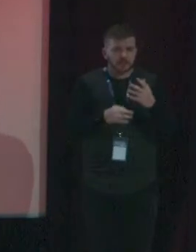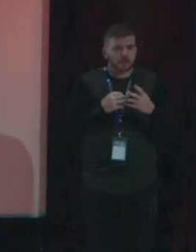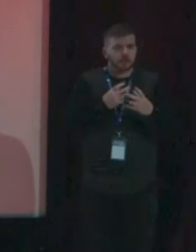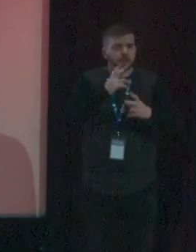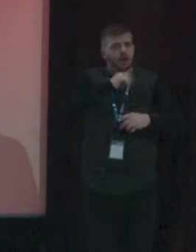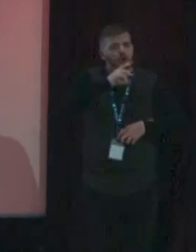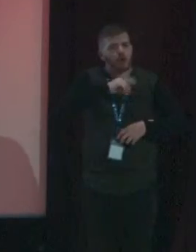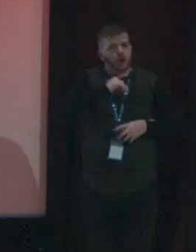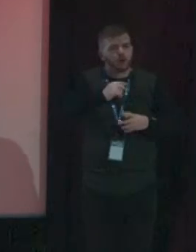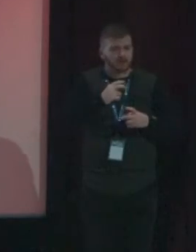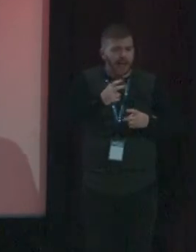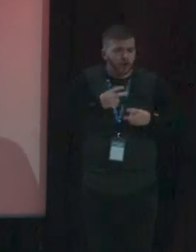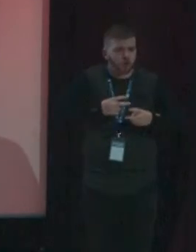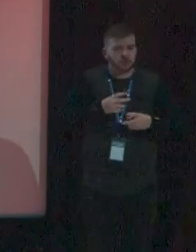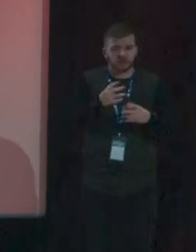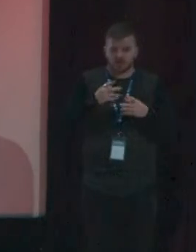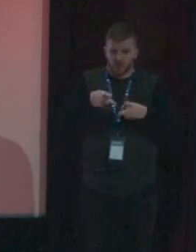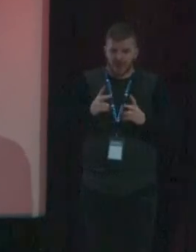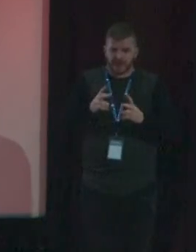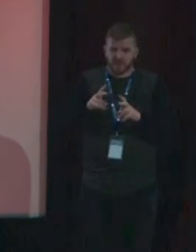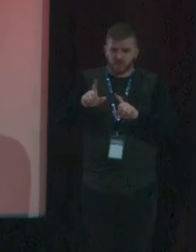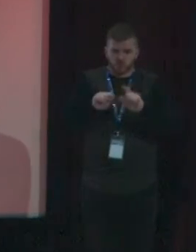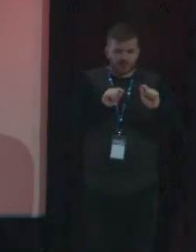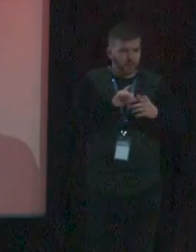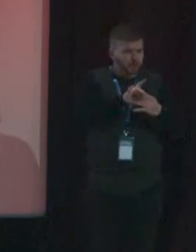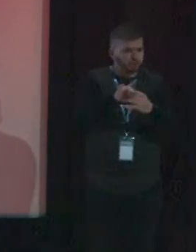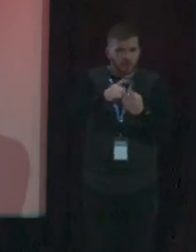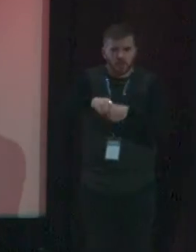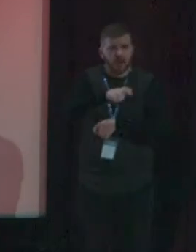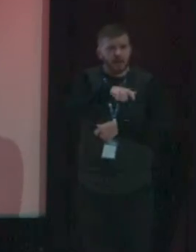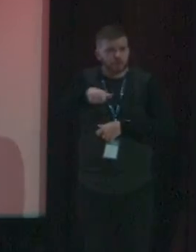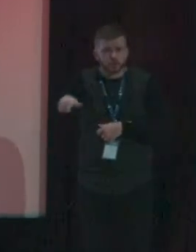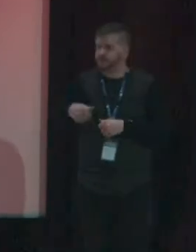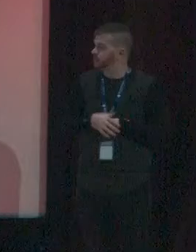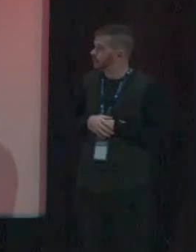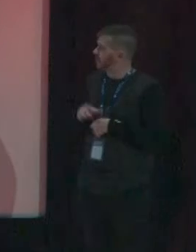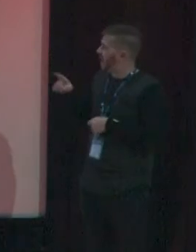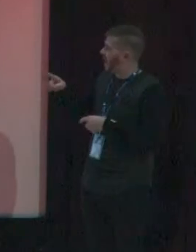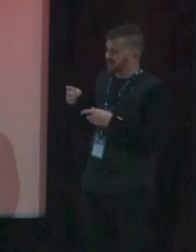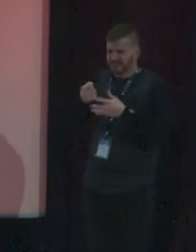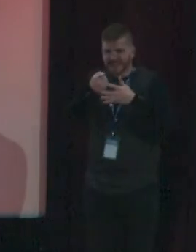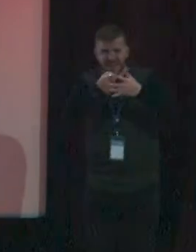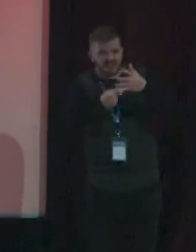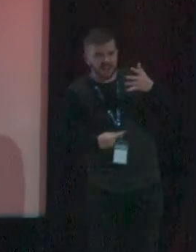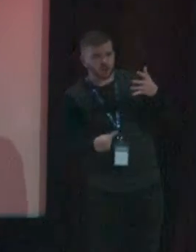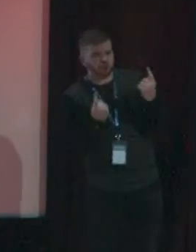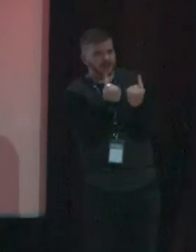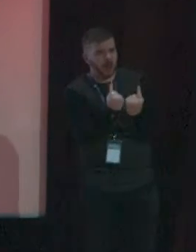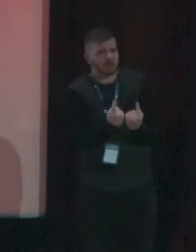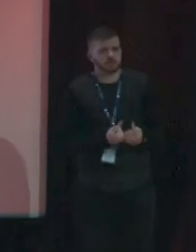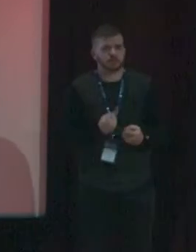of giving the player choices with how to interact with other characters, and an inventory. So they've got a whole set of items